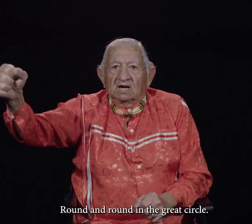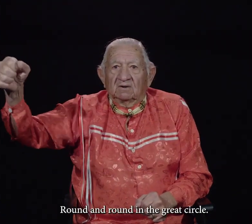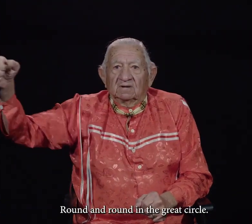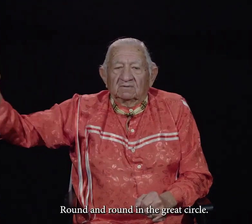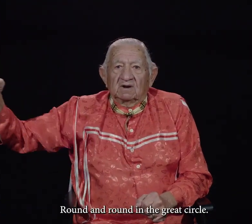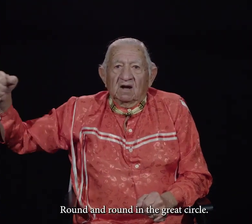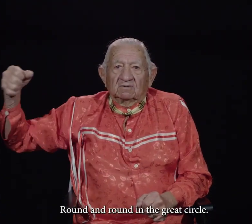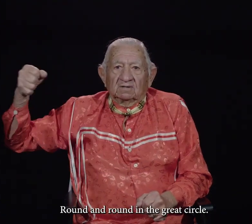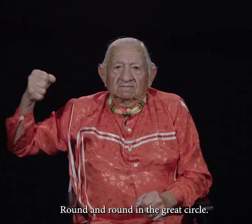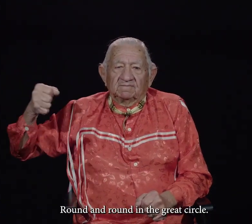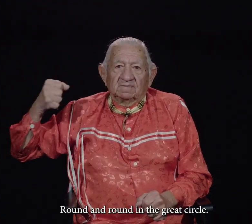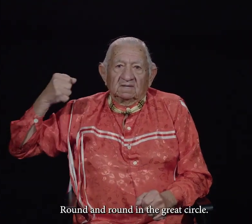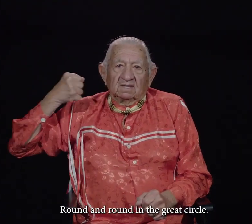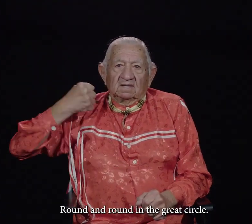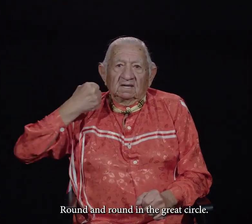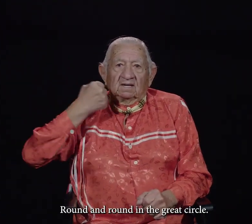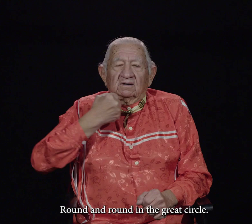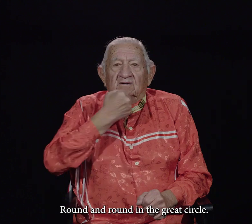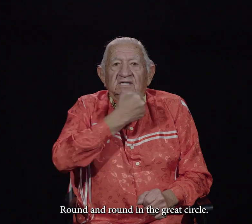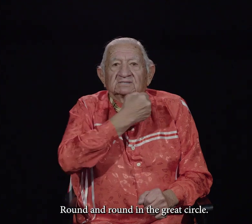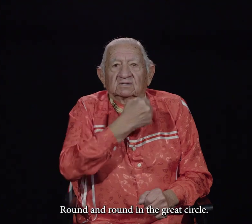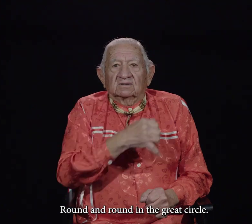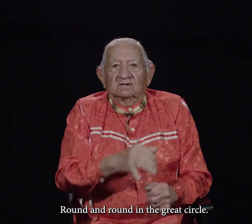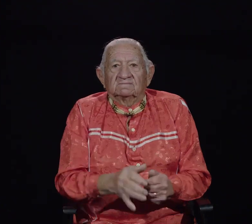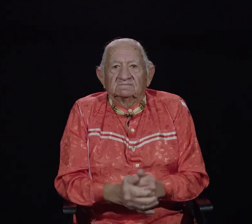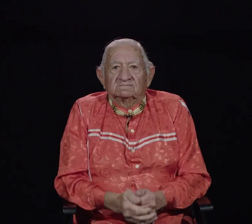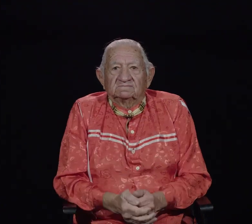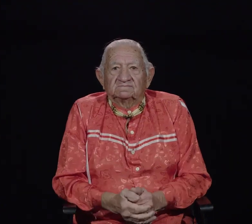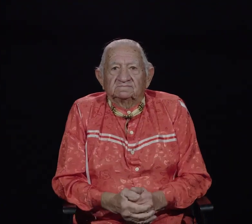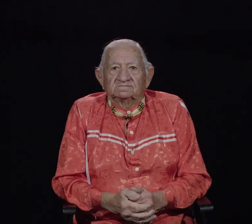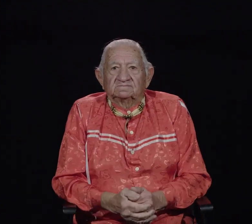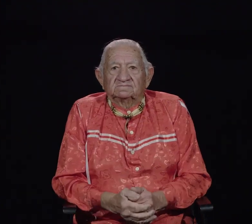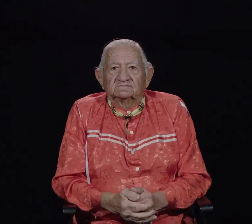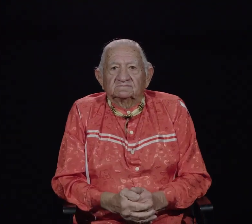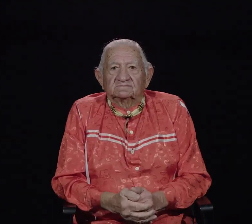round and round in the great circle.